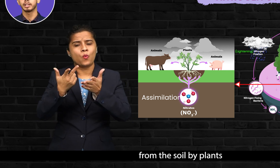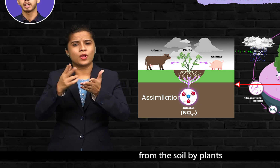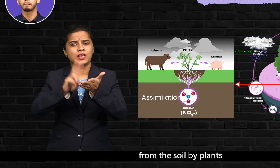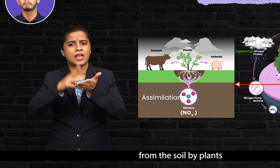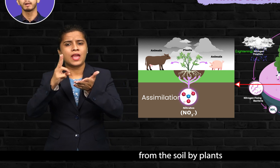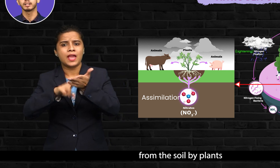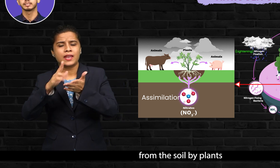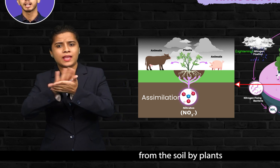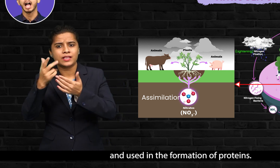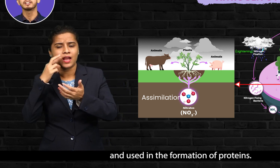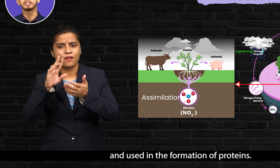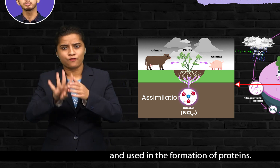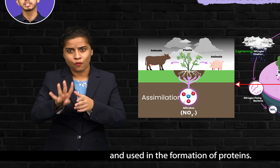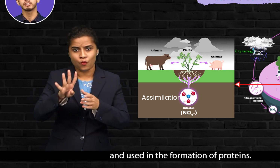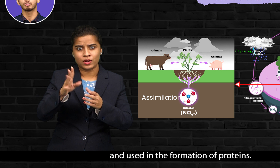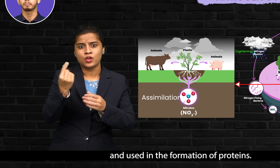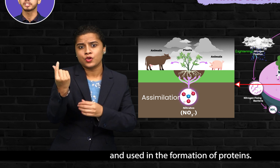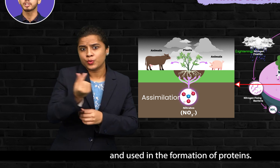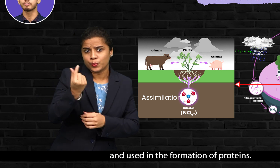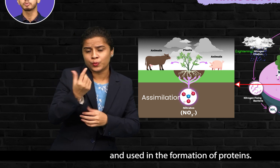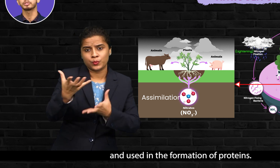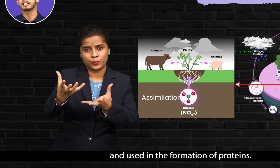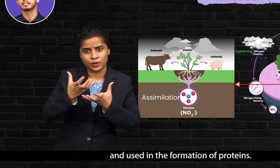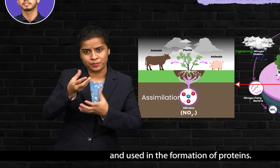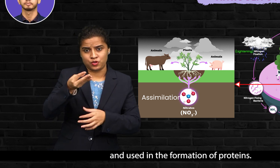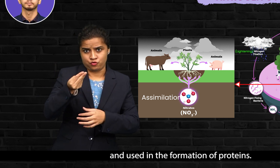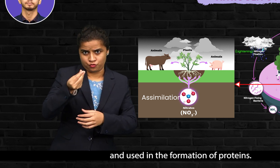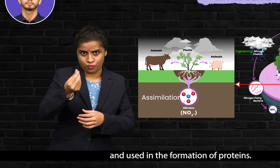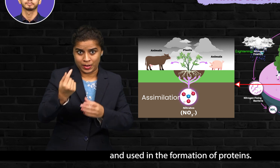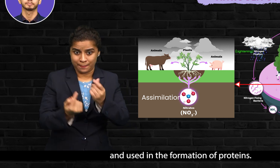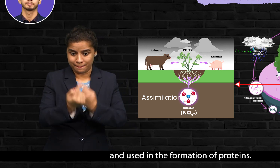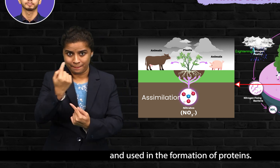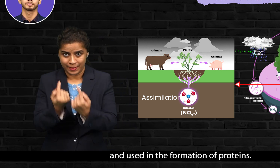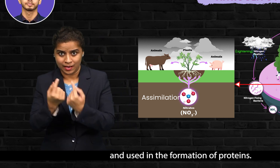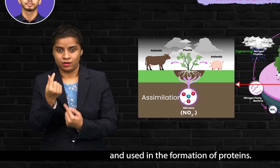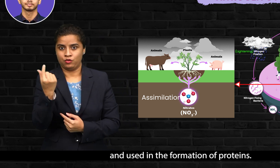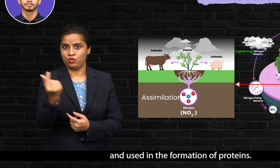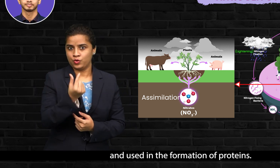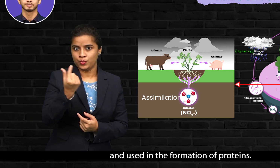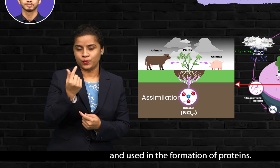the soil by plants and used in the formation of proteins.